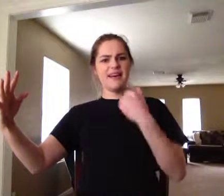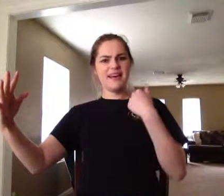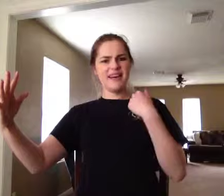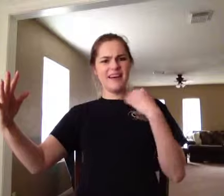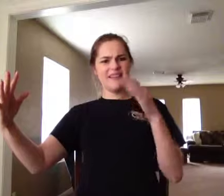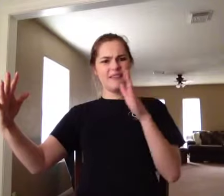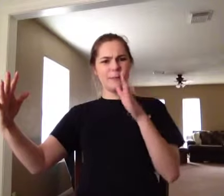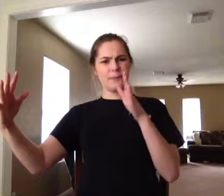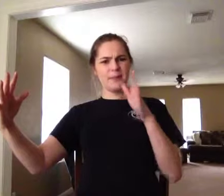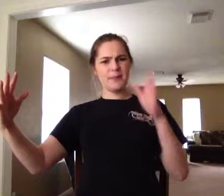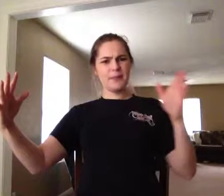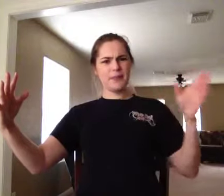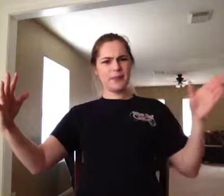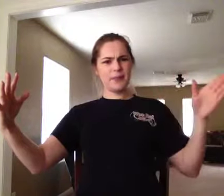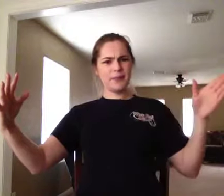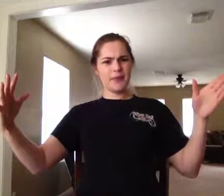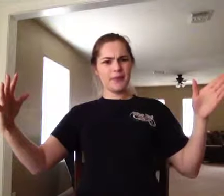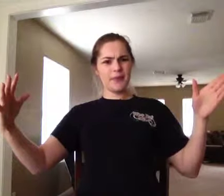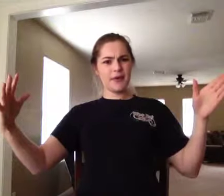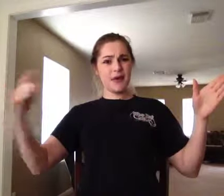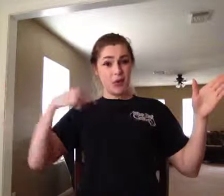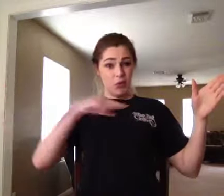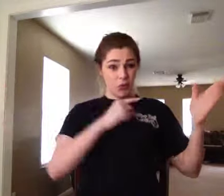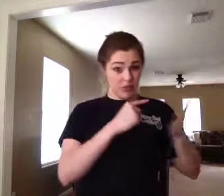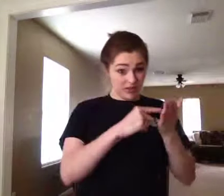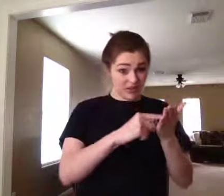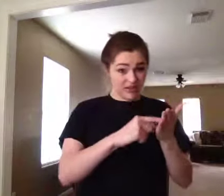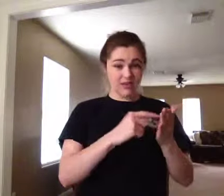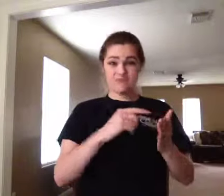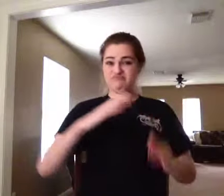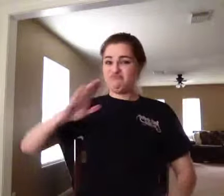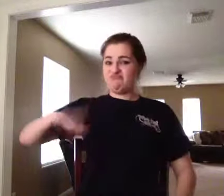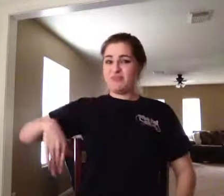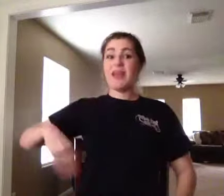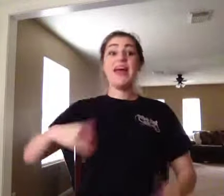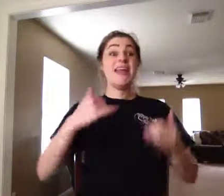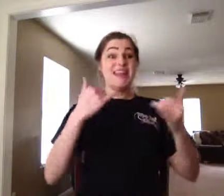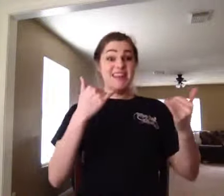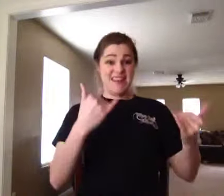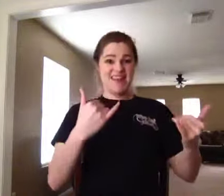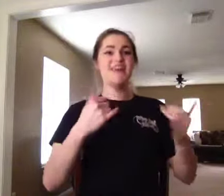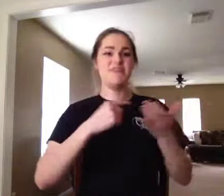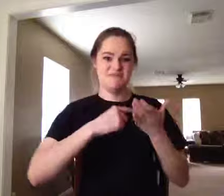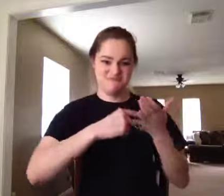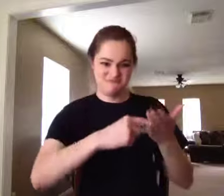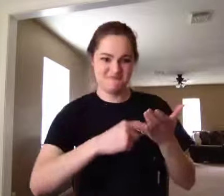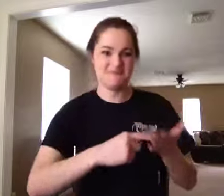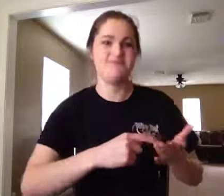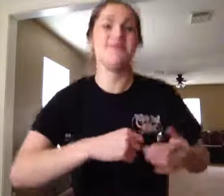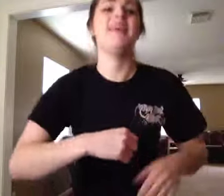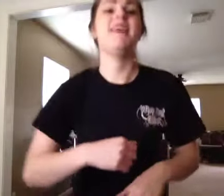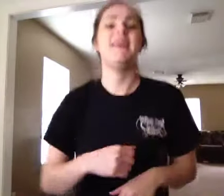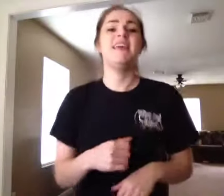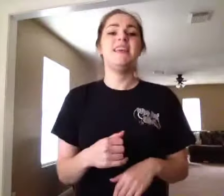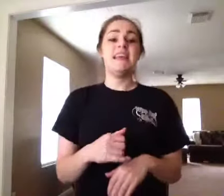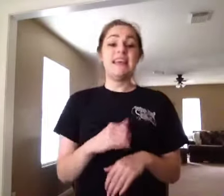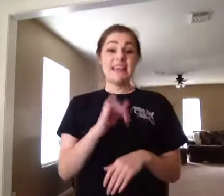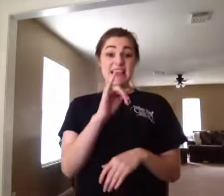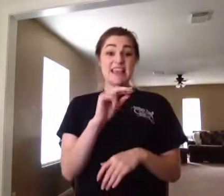about. Now, we want to talk about them. And that is where integers come in handy. The symbol